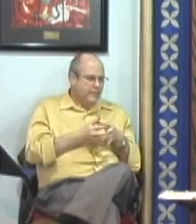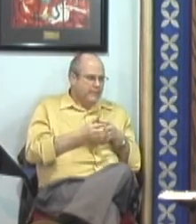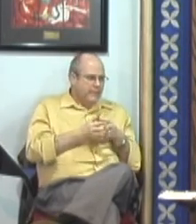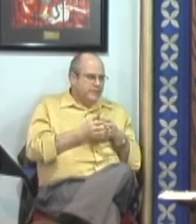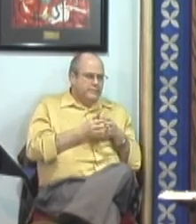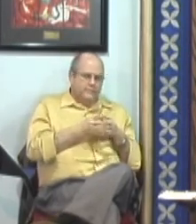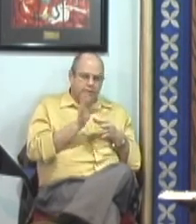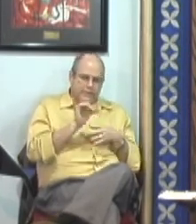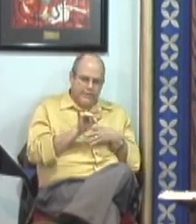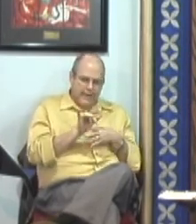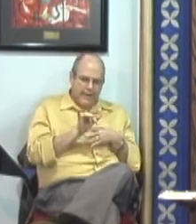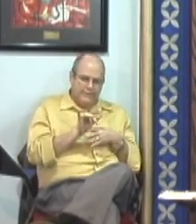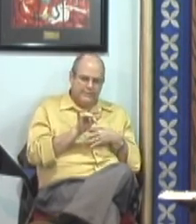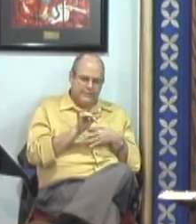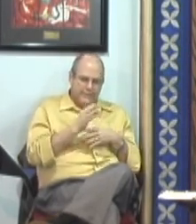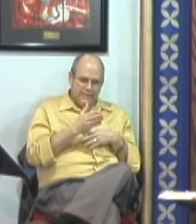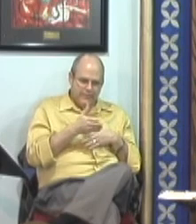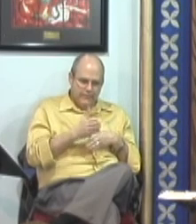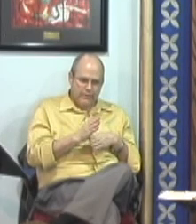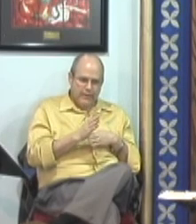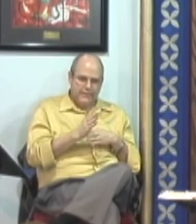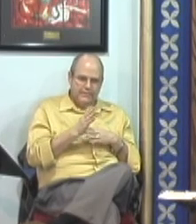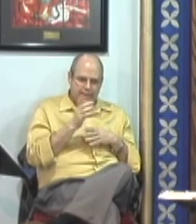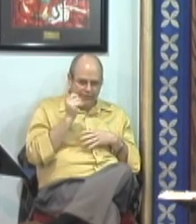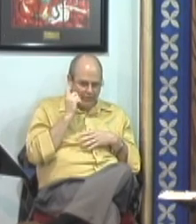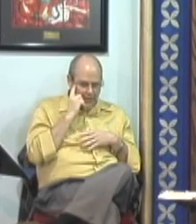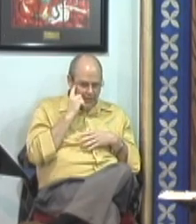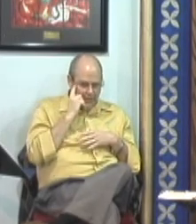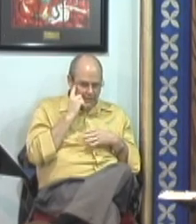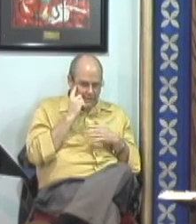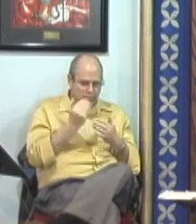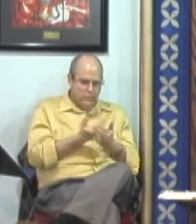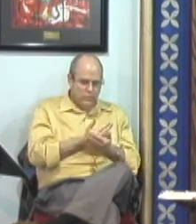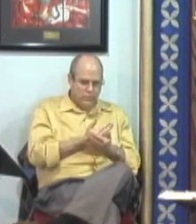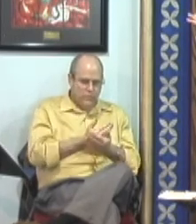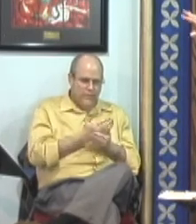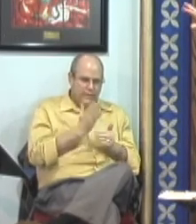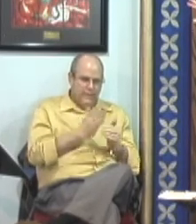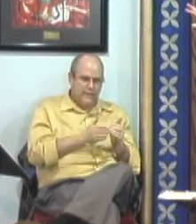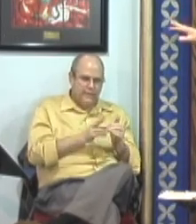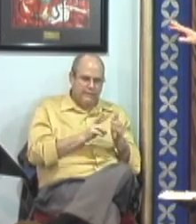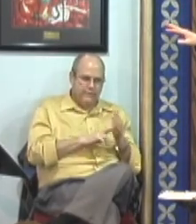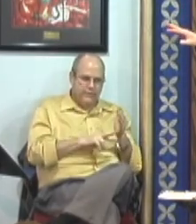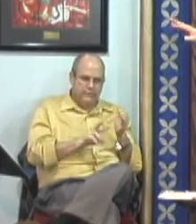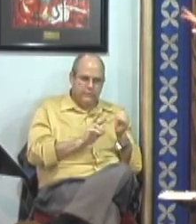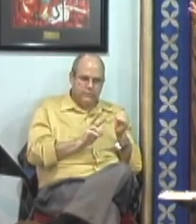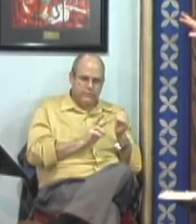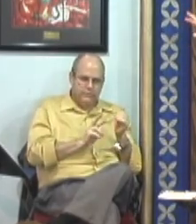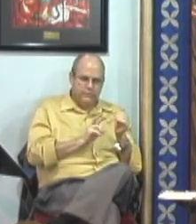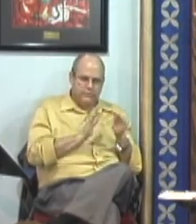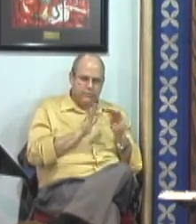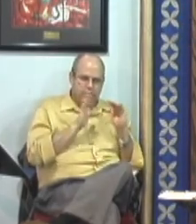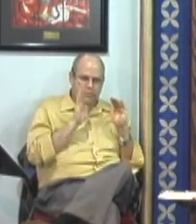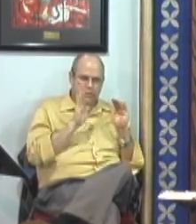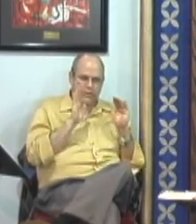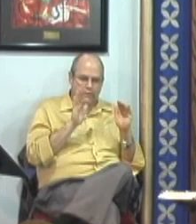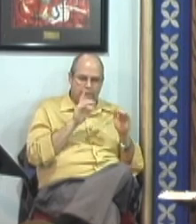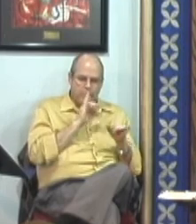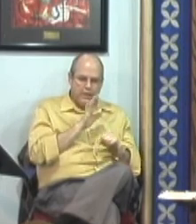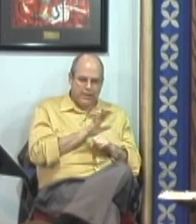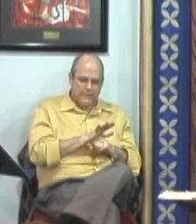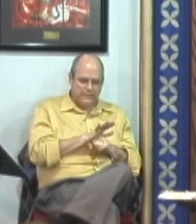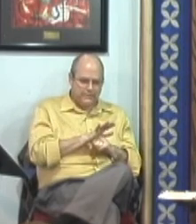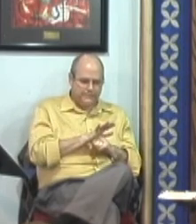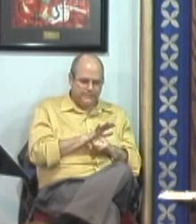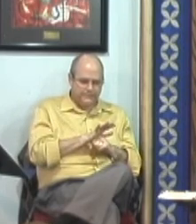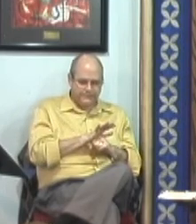are the things that we have to have our minds renewed. And then in the end of verse 2, there's this wonderful promise. And I never really understood this promise until